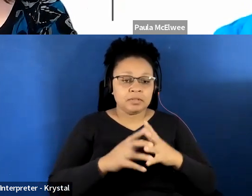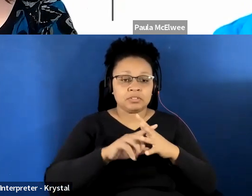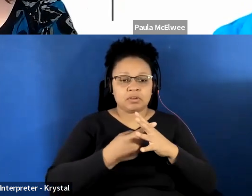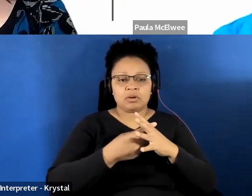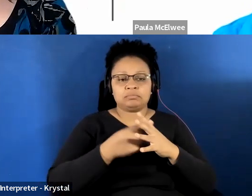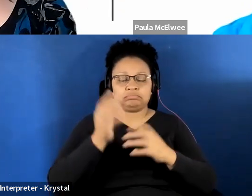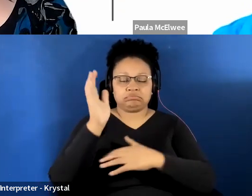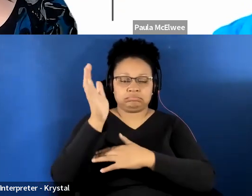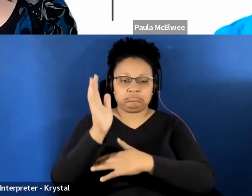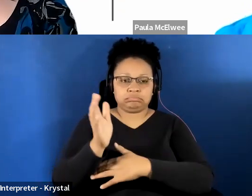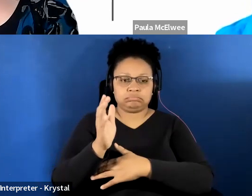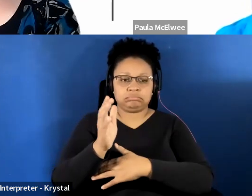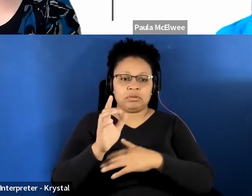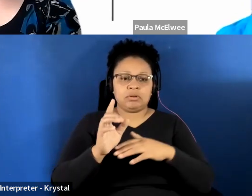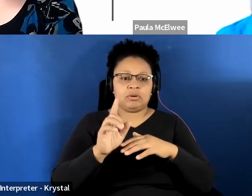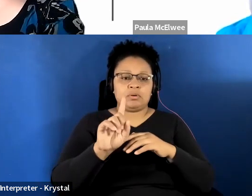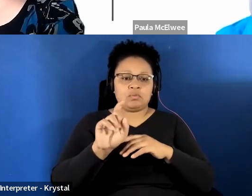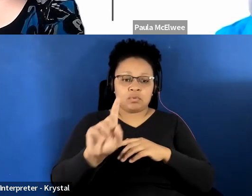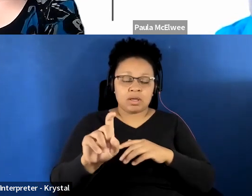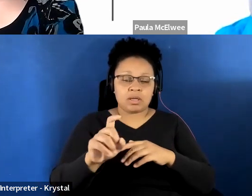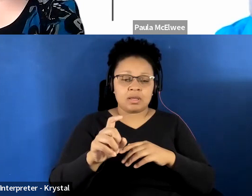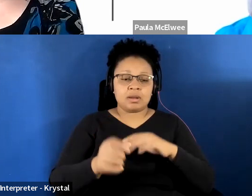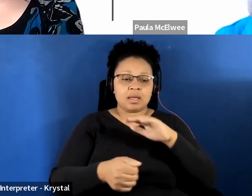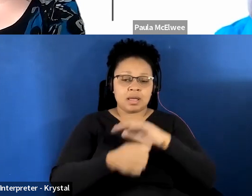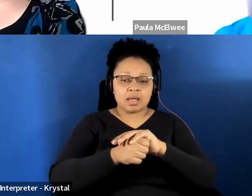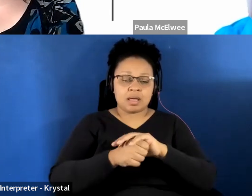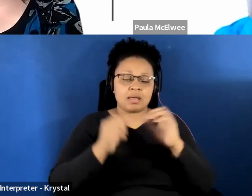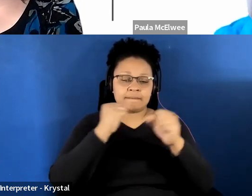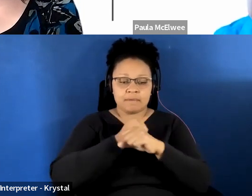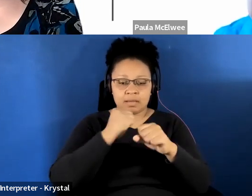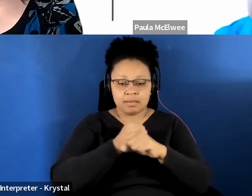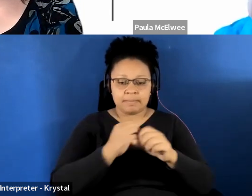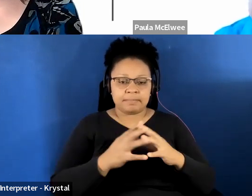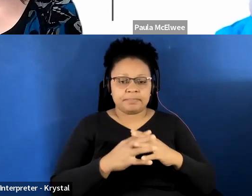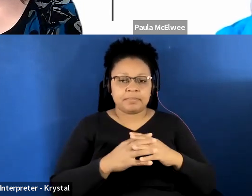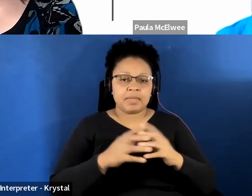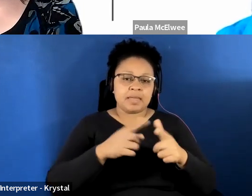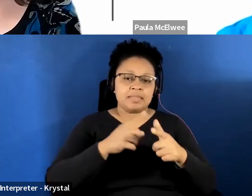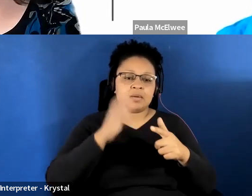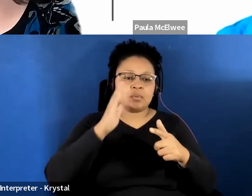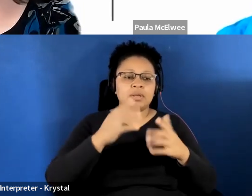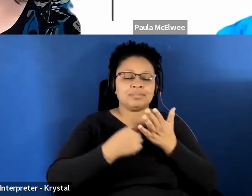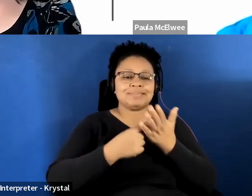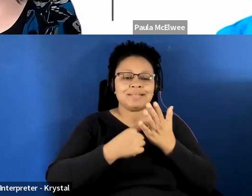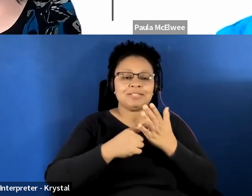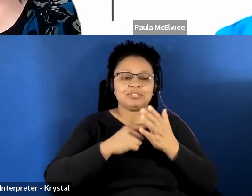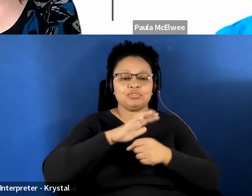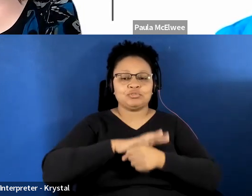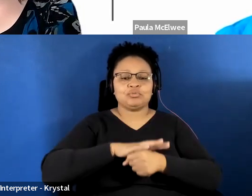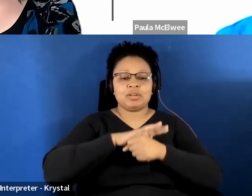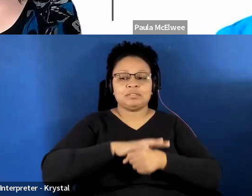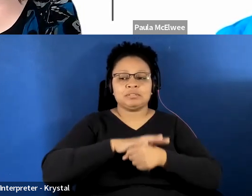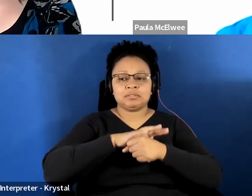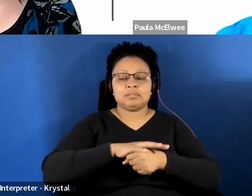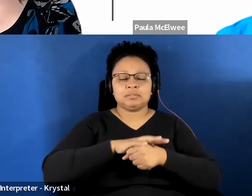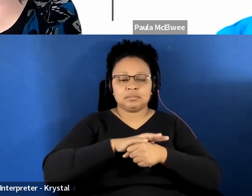presentation on Run, Hide, Fight, and then we're going to go to discussion of the Stress for All You,